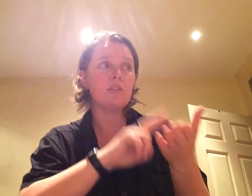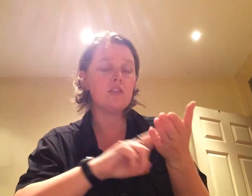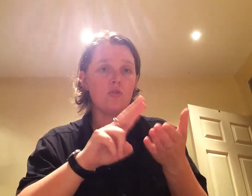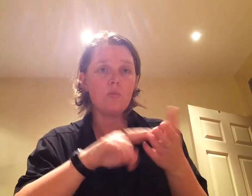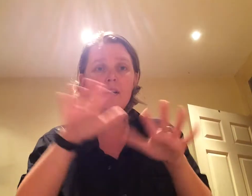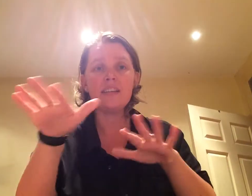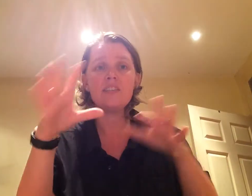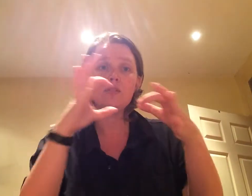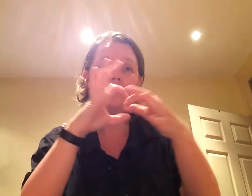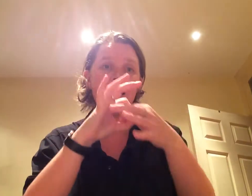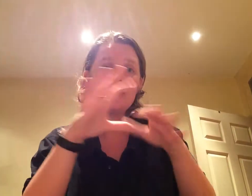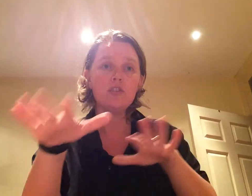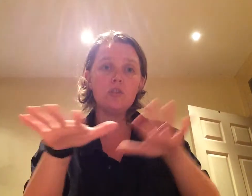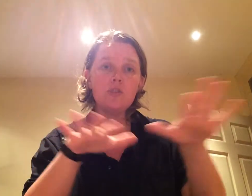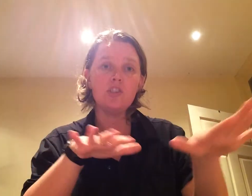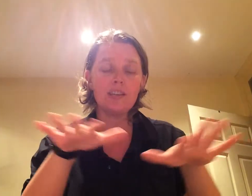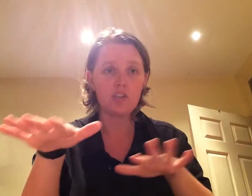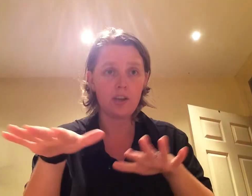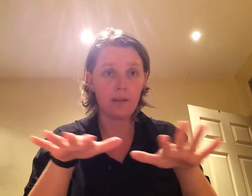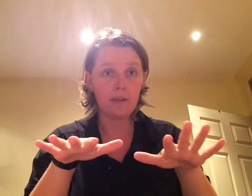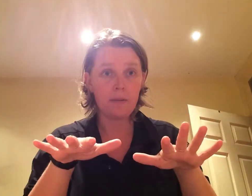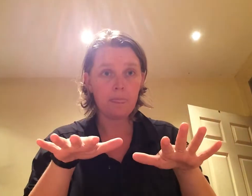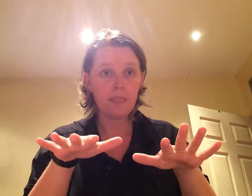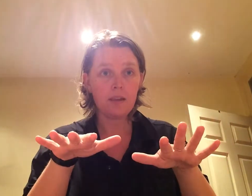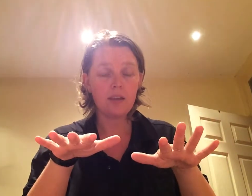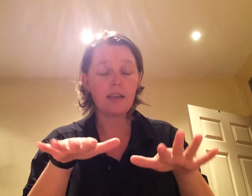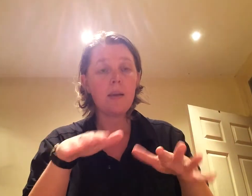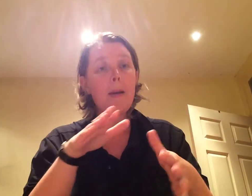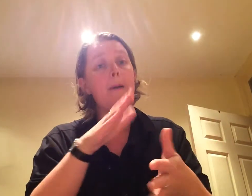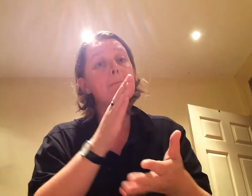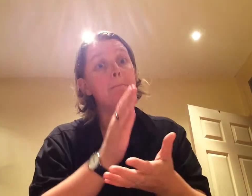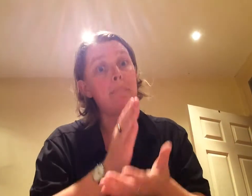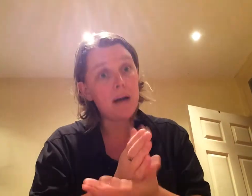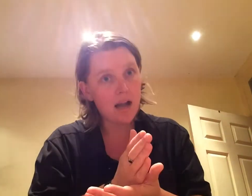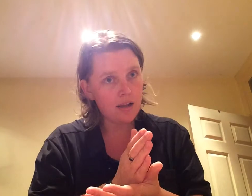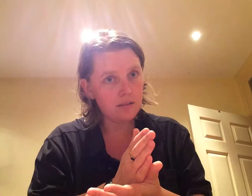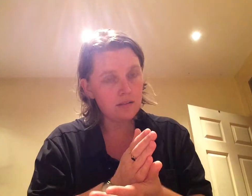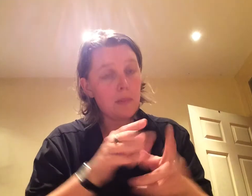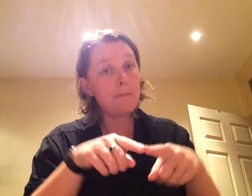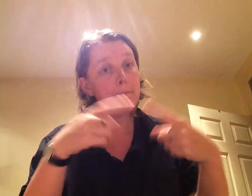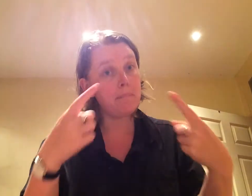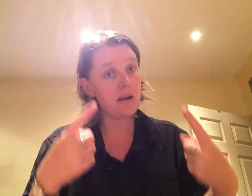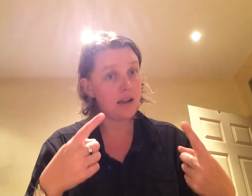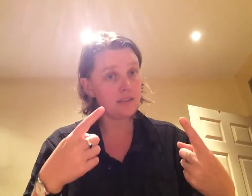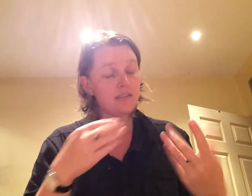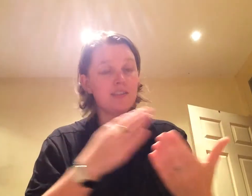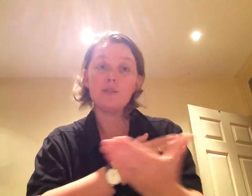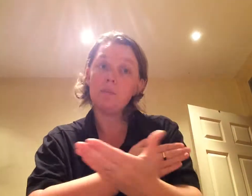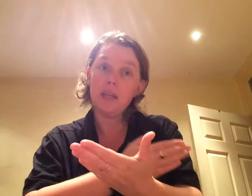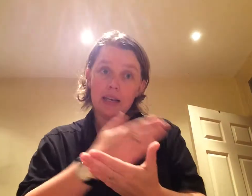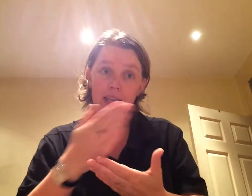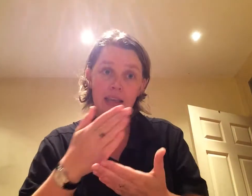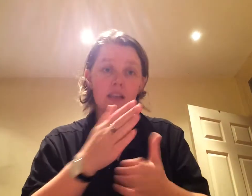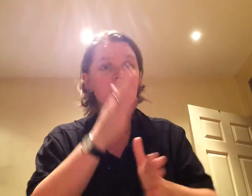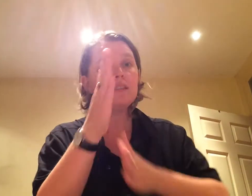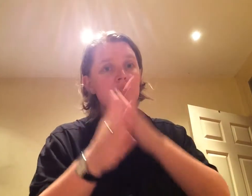it's normal and it's sort of linked to gesture, okay? But, just to be clear,